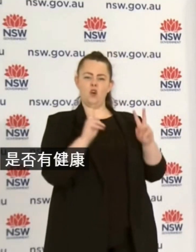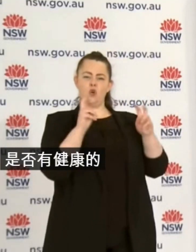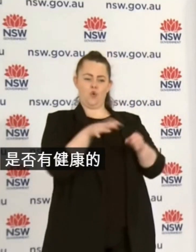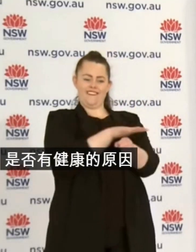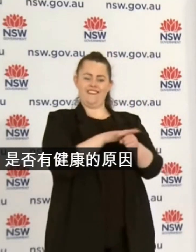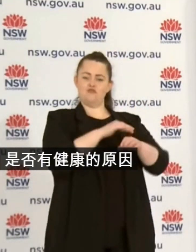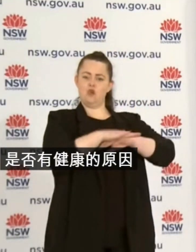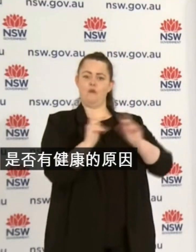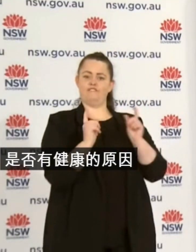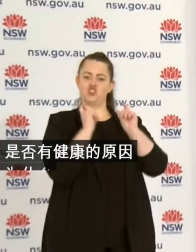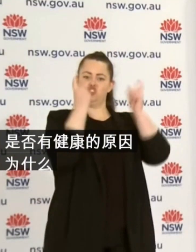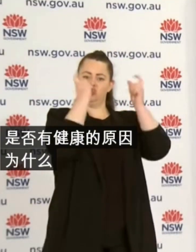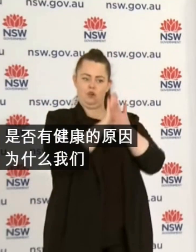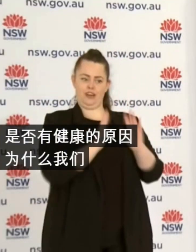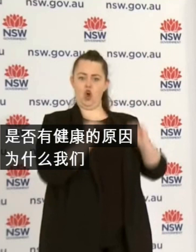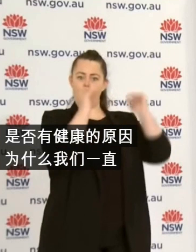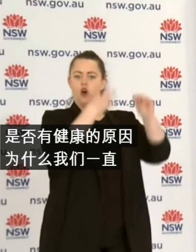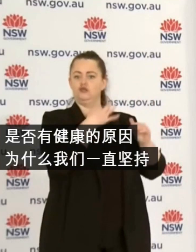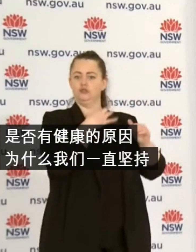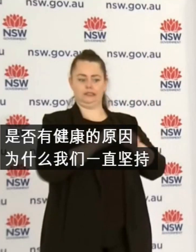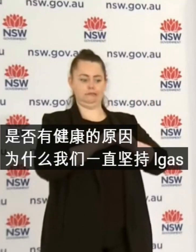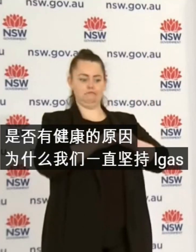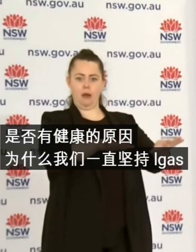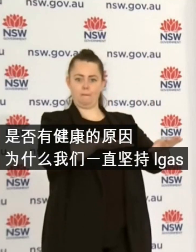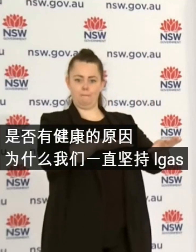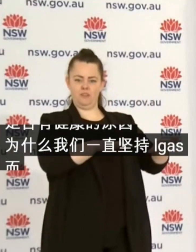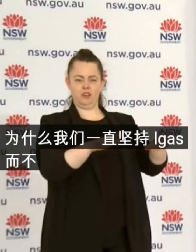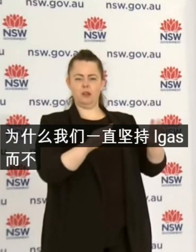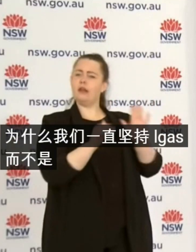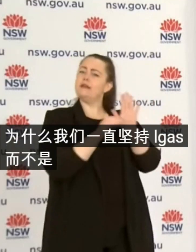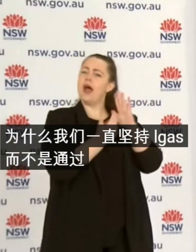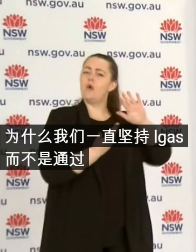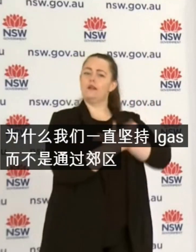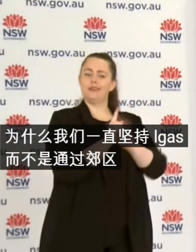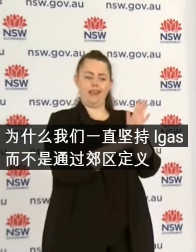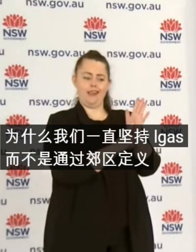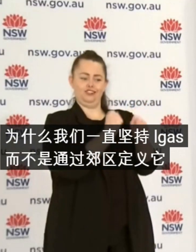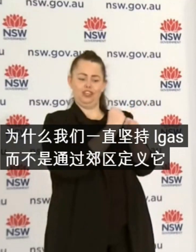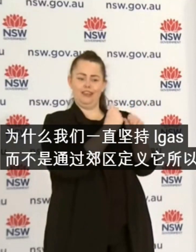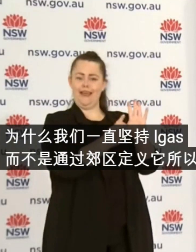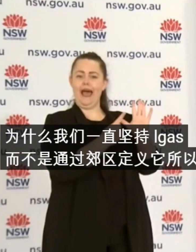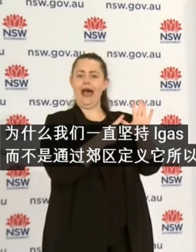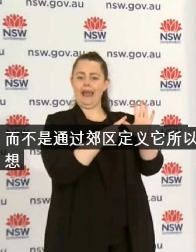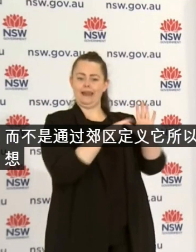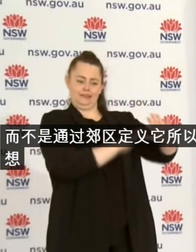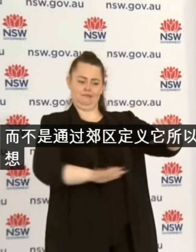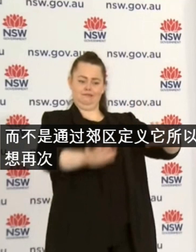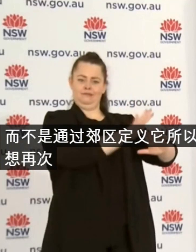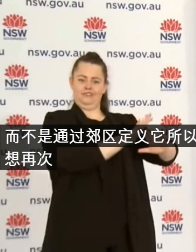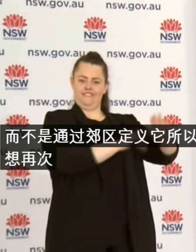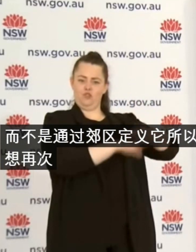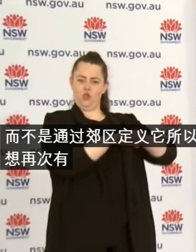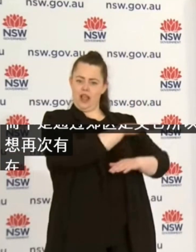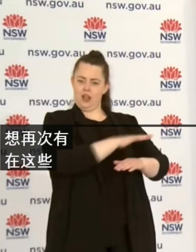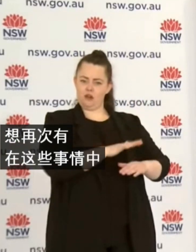a health reason why we've been sticking with the LGAs rather than defining it by suburb? So I guess, again, there's